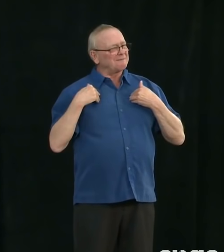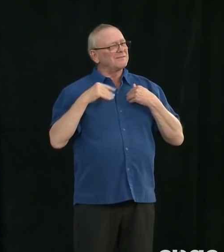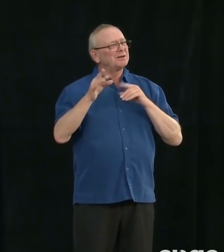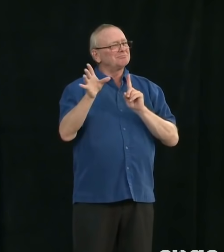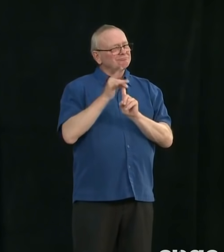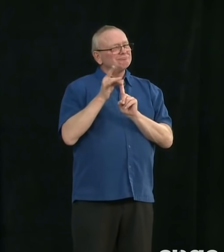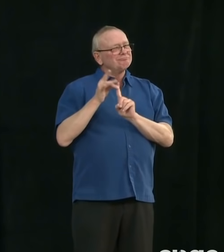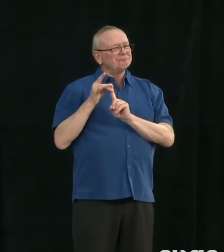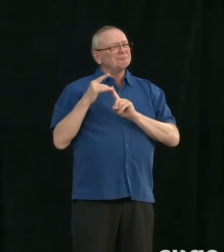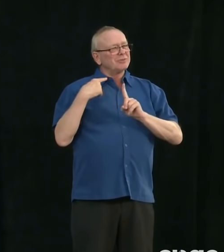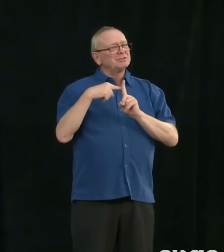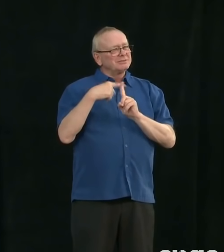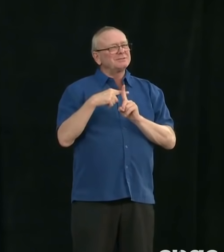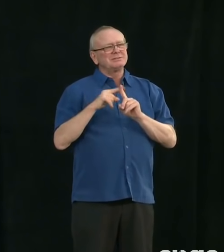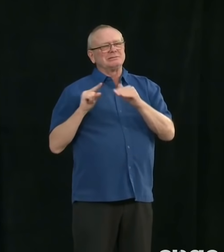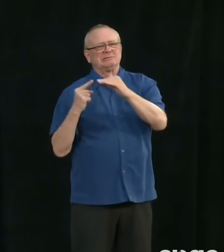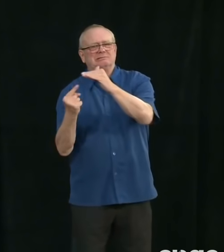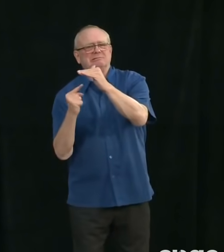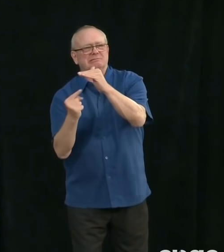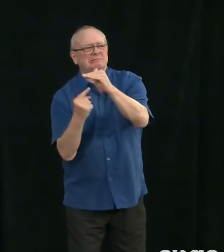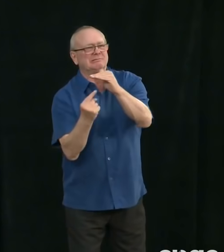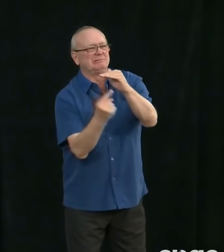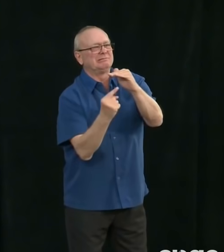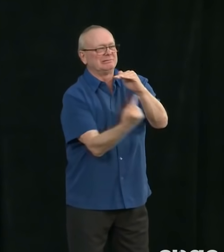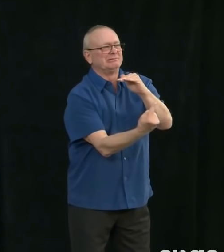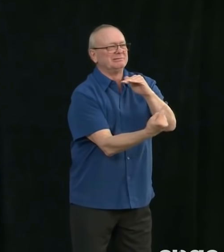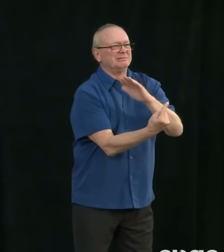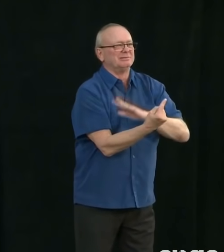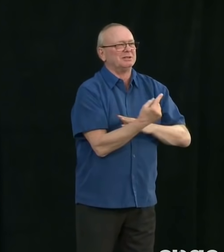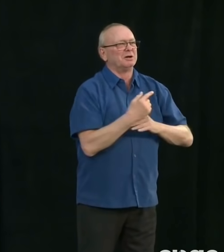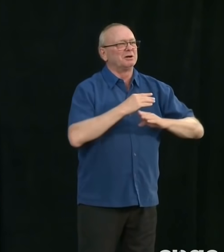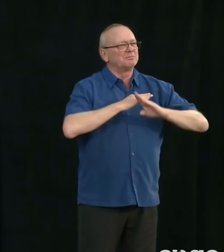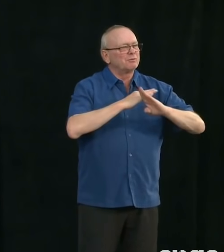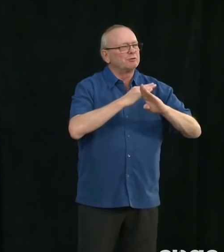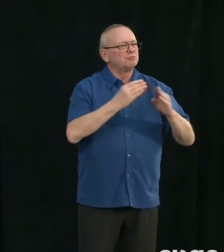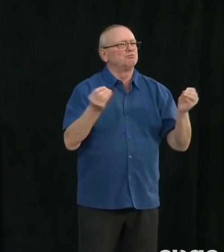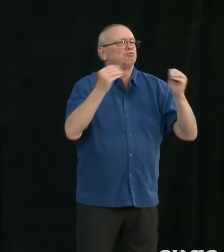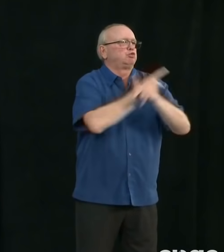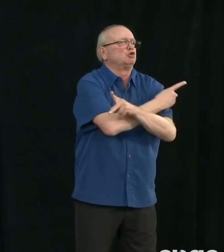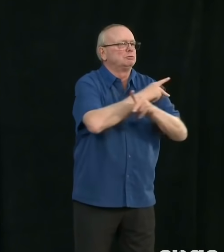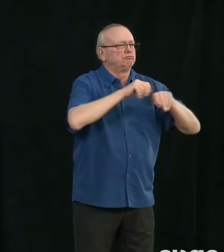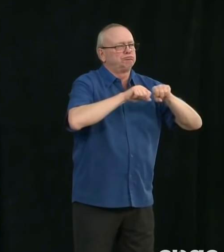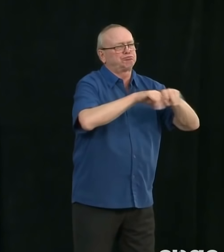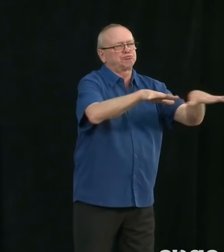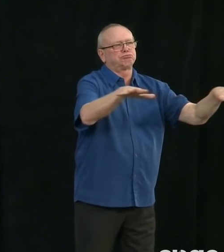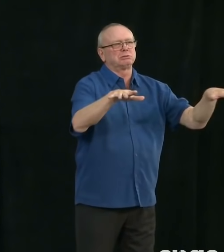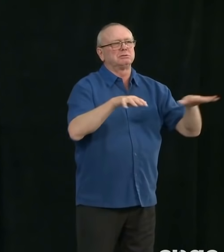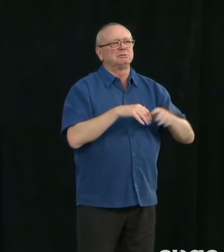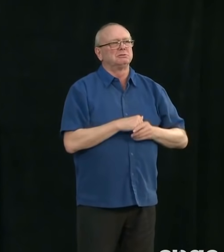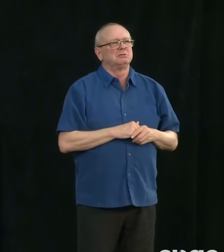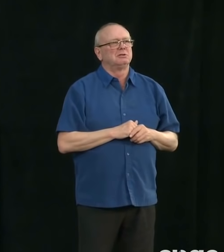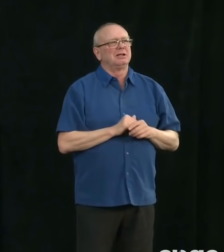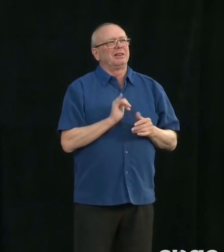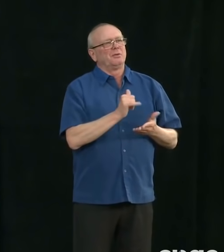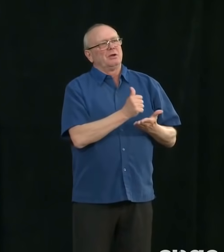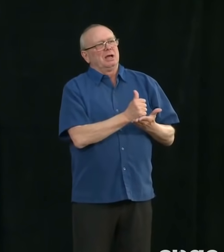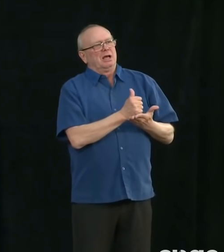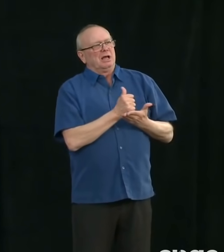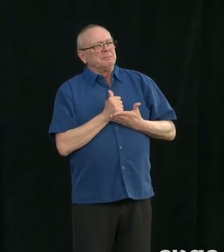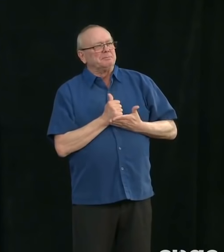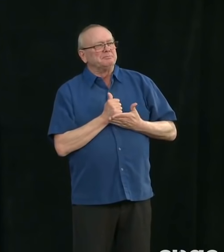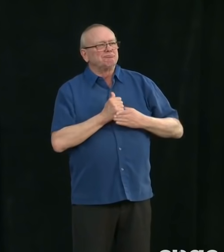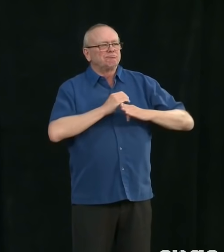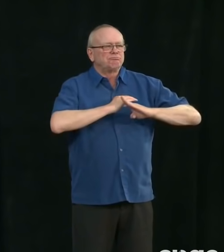further spread from happening. So this measure is simply one of many outbreak tools that are put in place at facilities